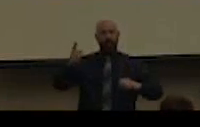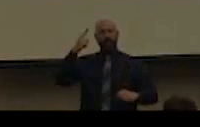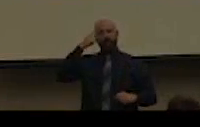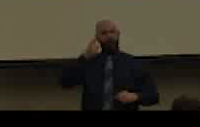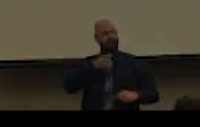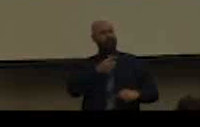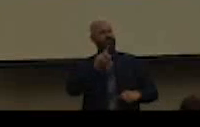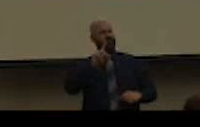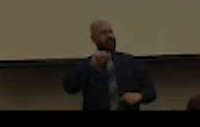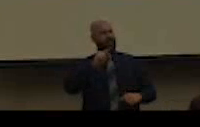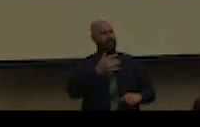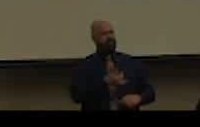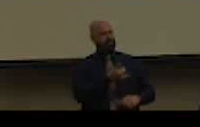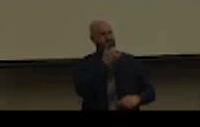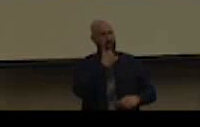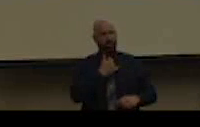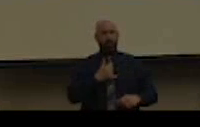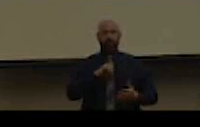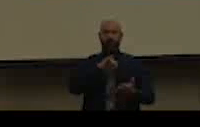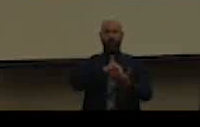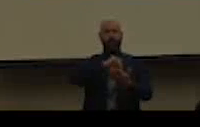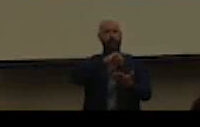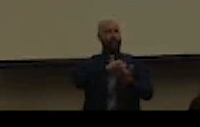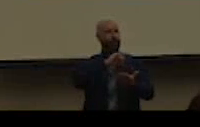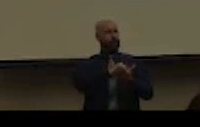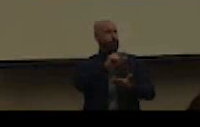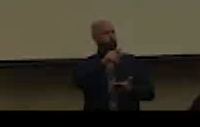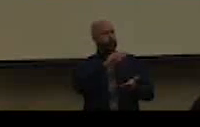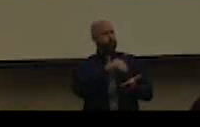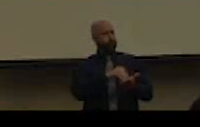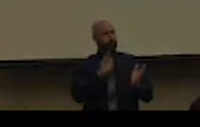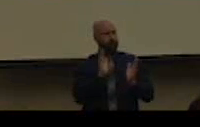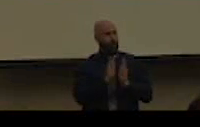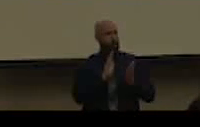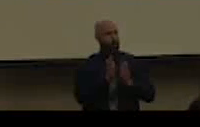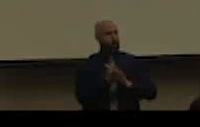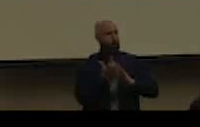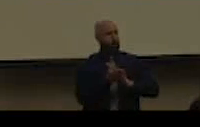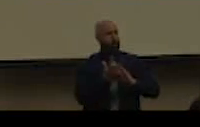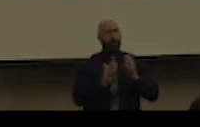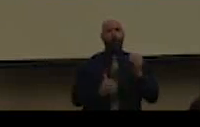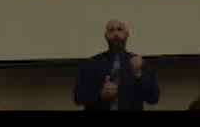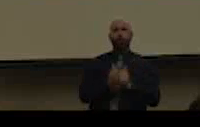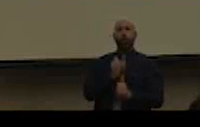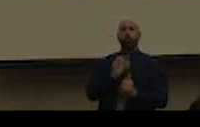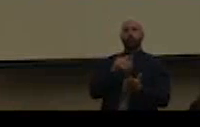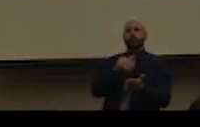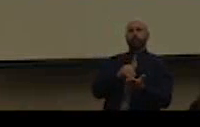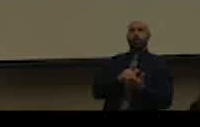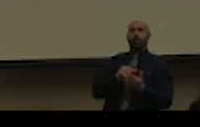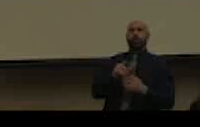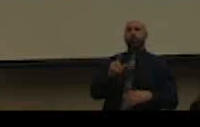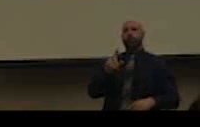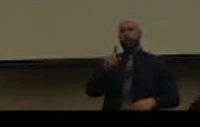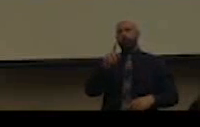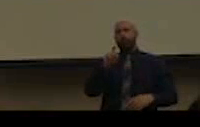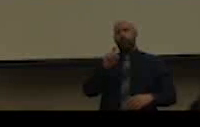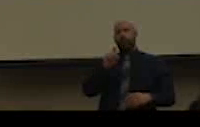be that all these centers were running so small. Most centers typically aim to be about 100 kids or bigger. That is way above